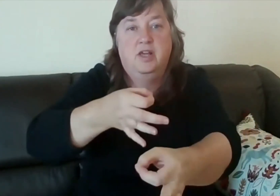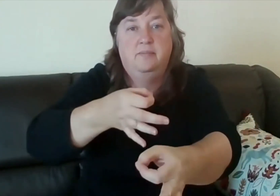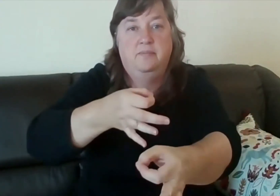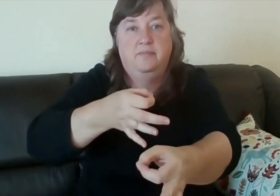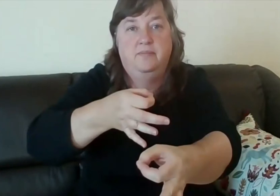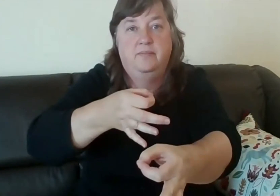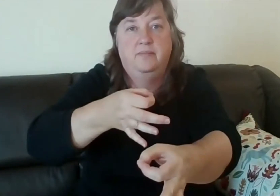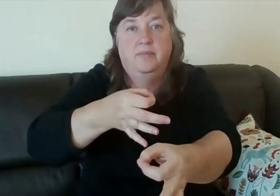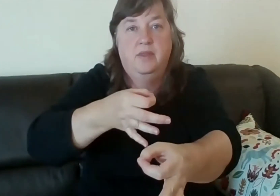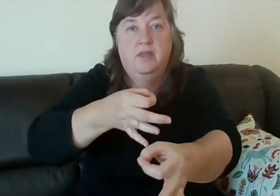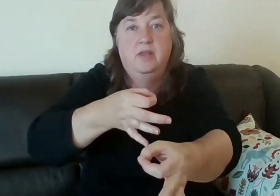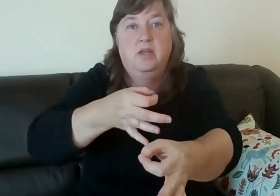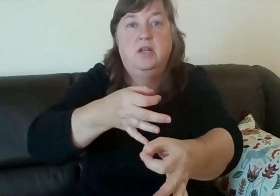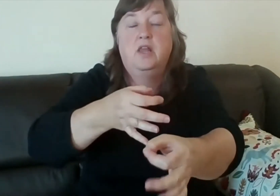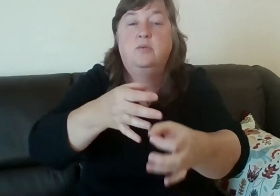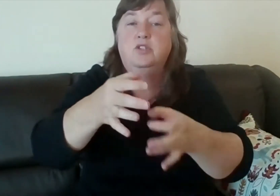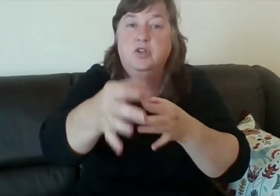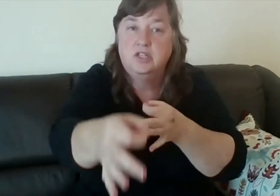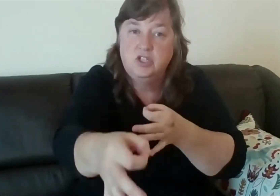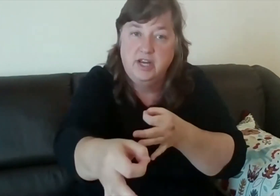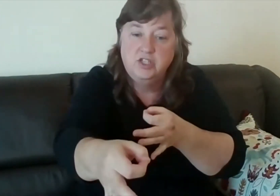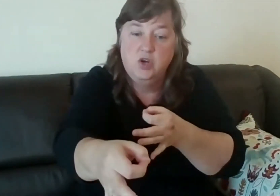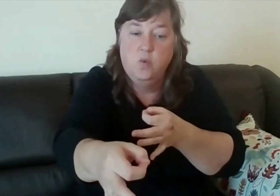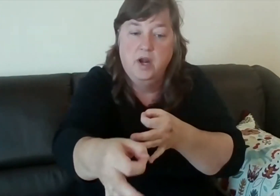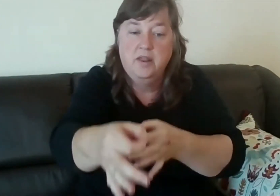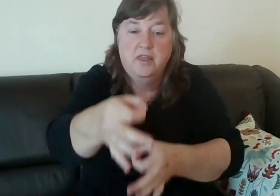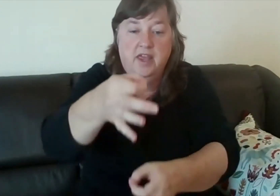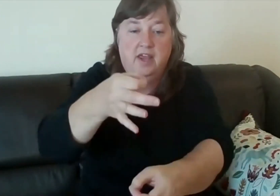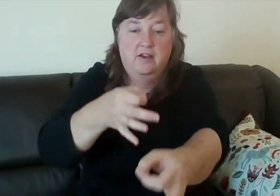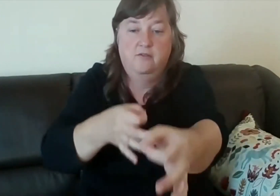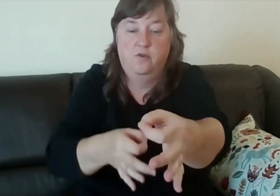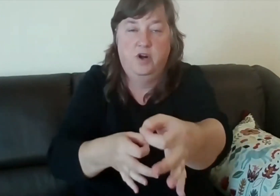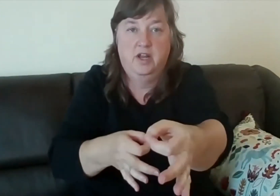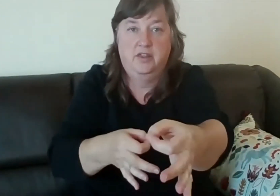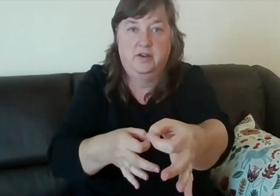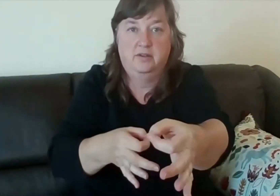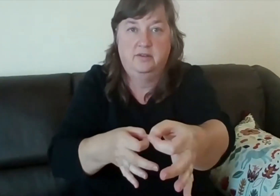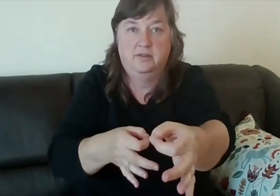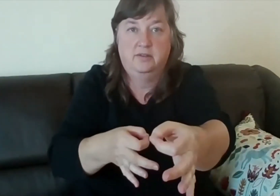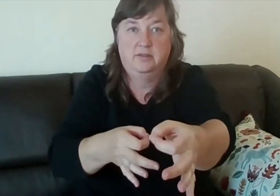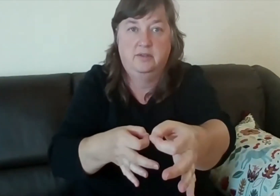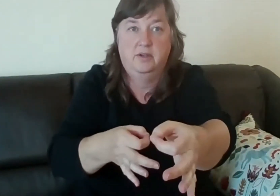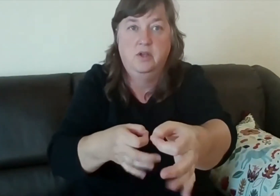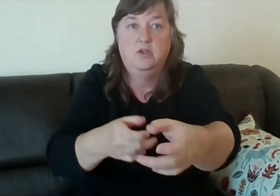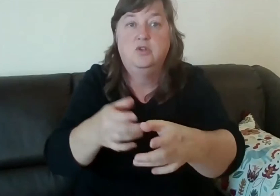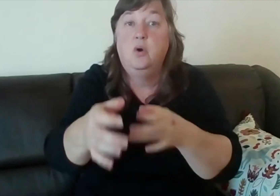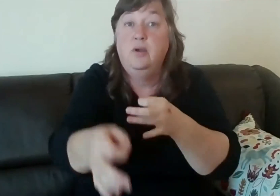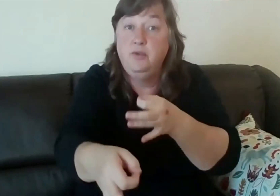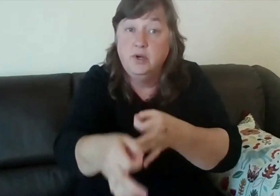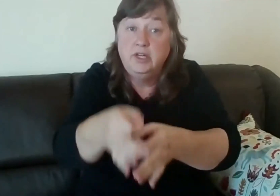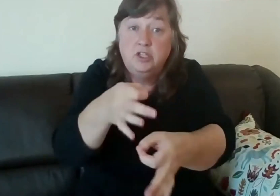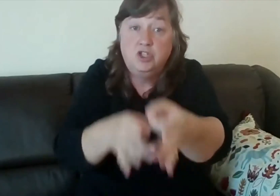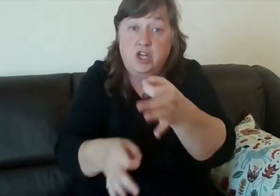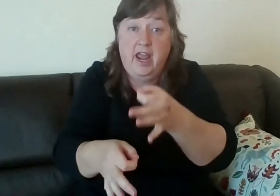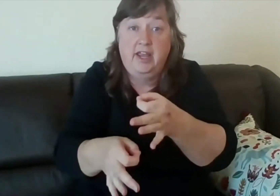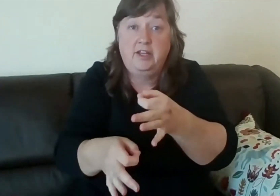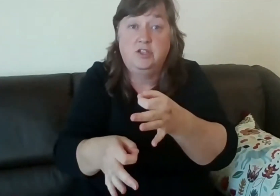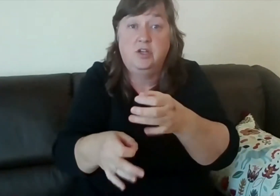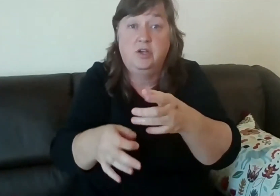them. In other words, you're exchanging one thing for another. So if you were going to change